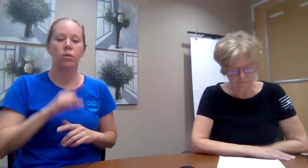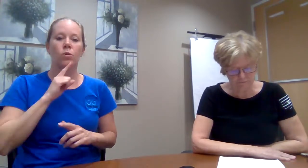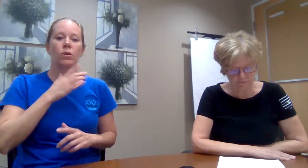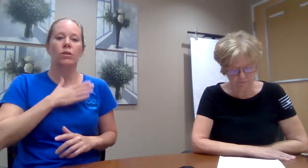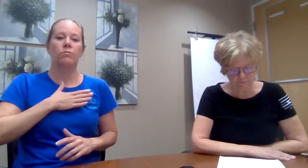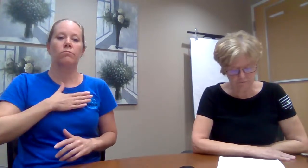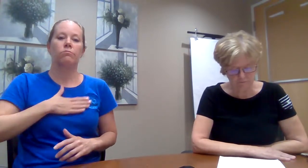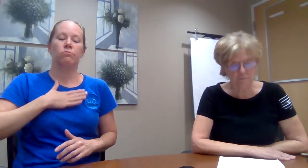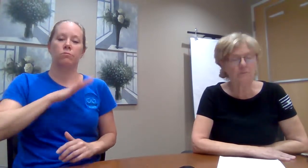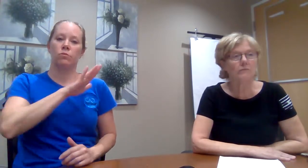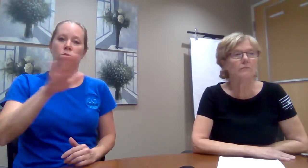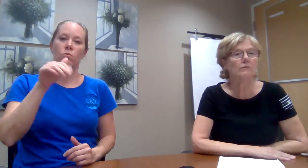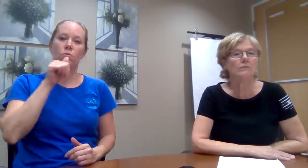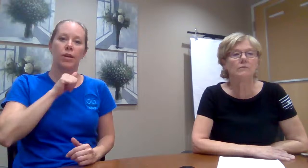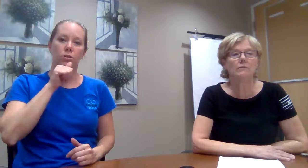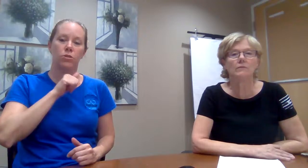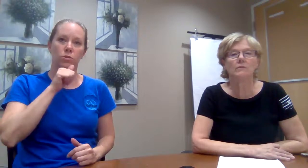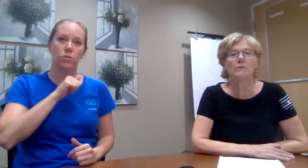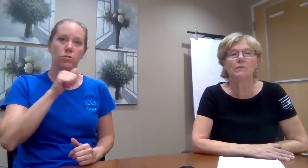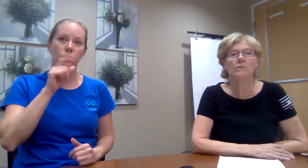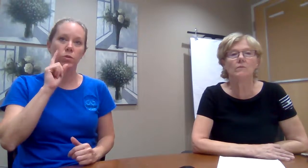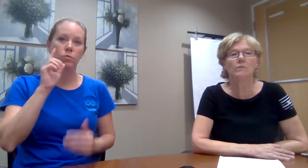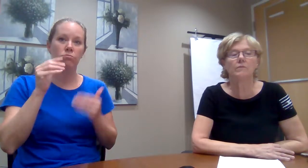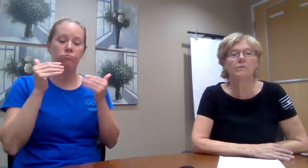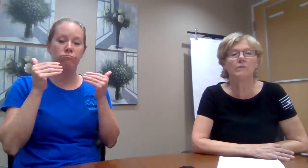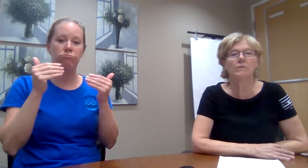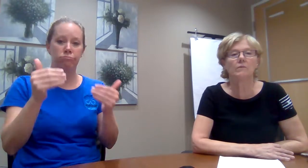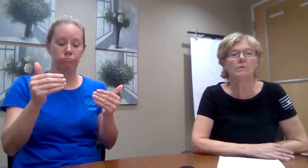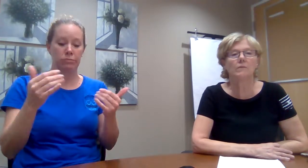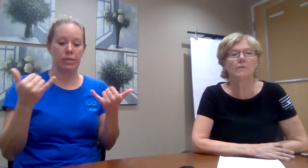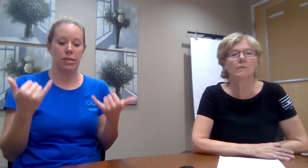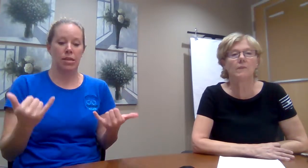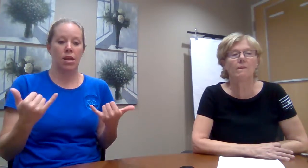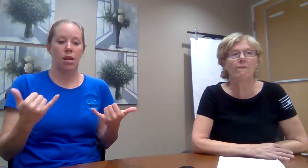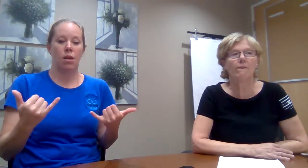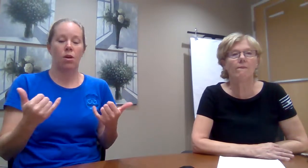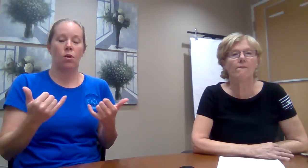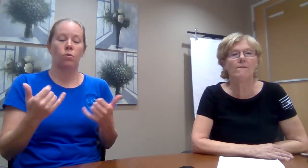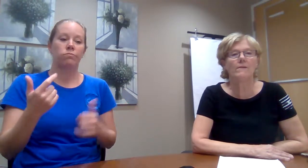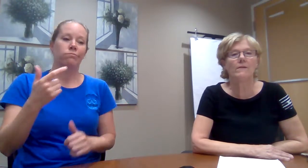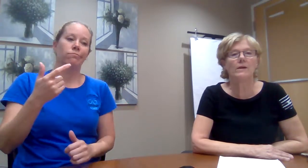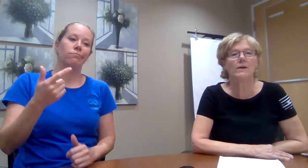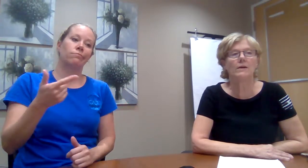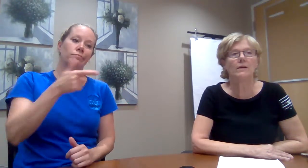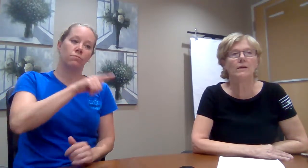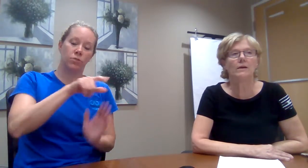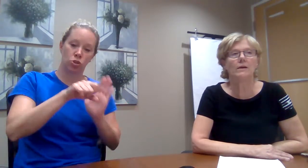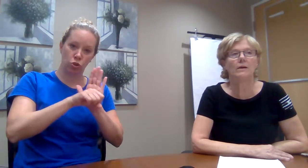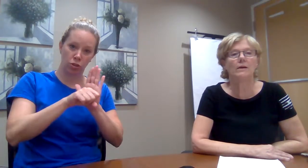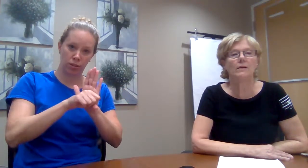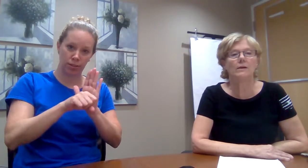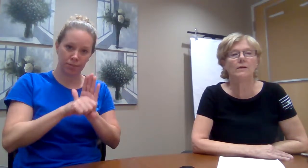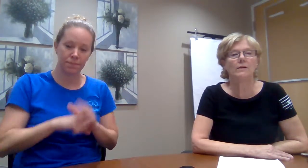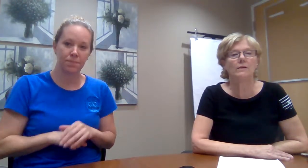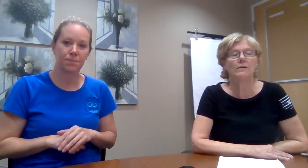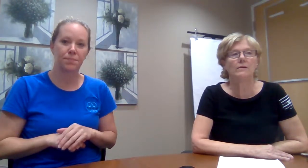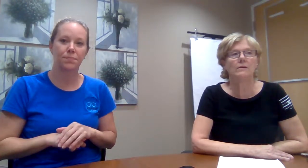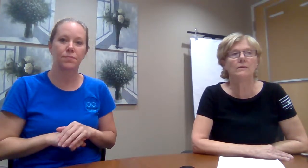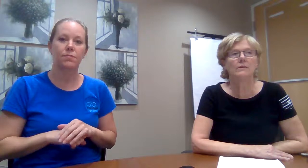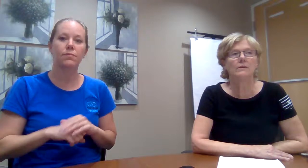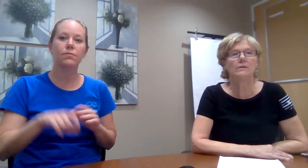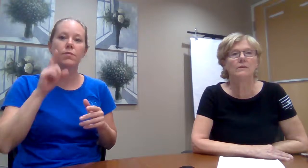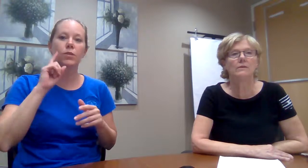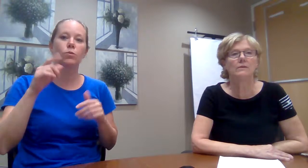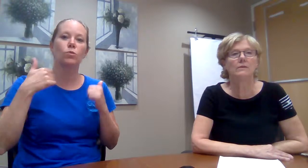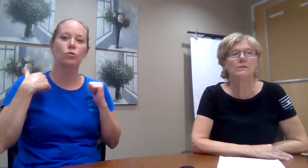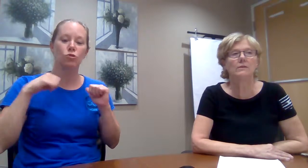appreciate your patience. We will get underway now. I'm going to turn it over to Shirley, and we'll try to get through this